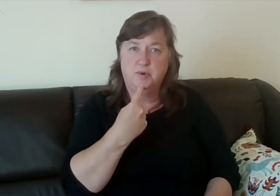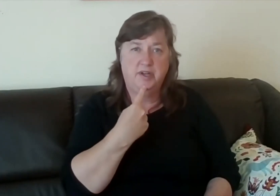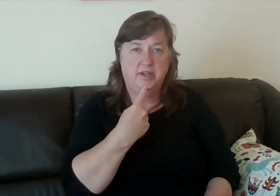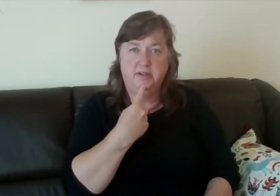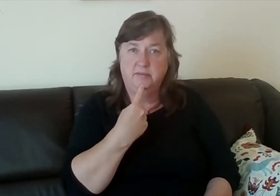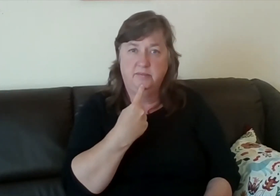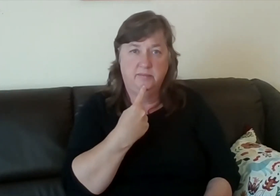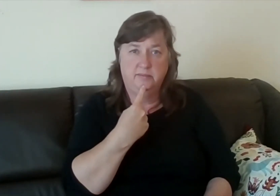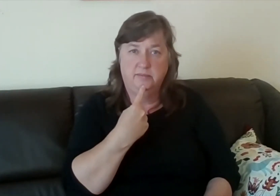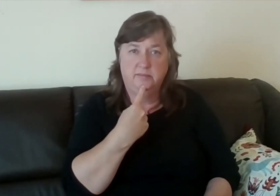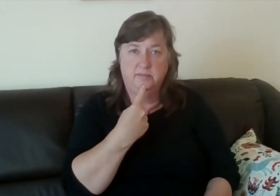Disappointed.